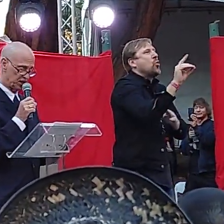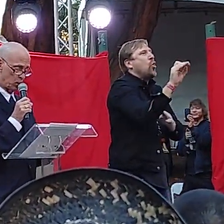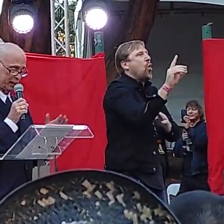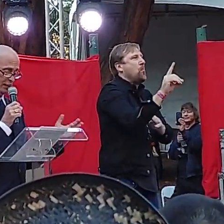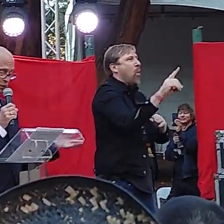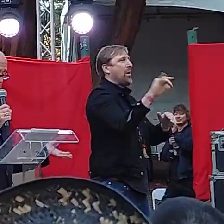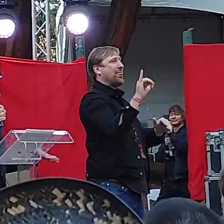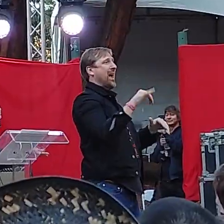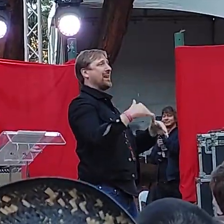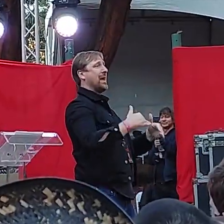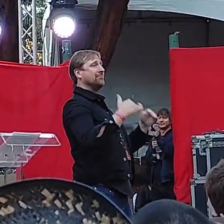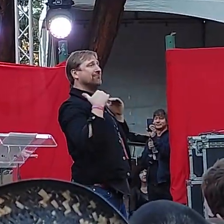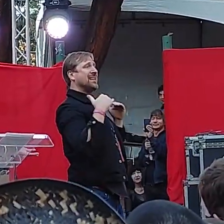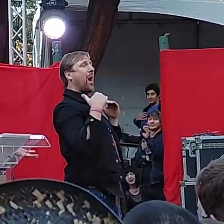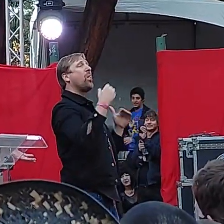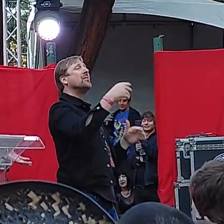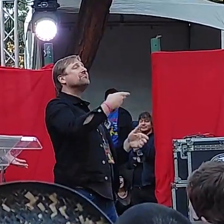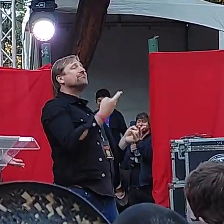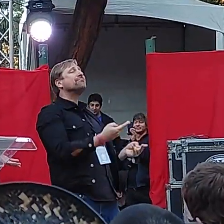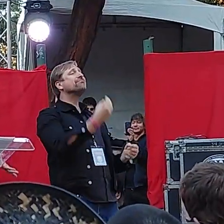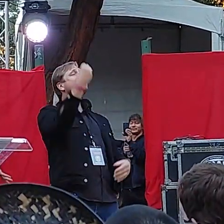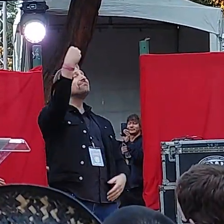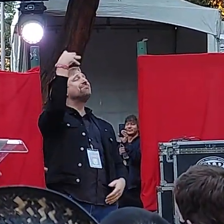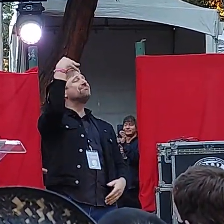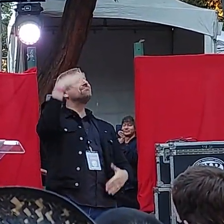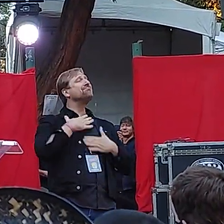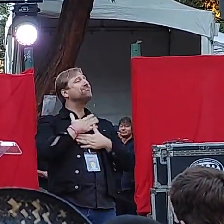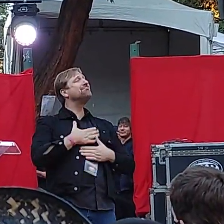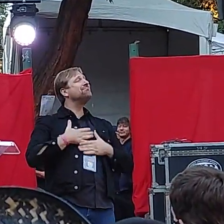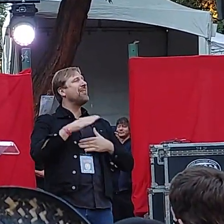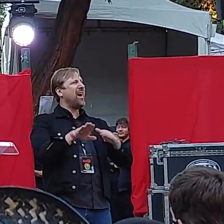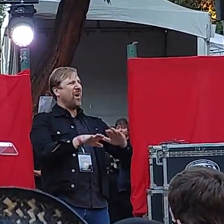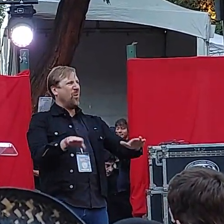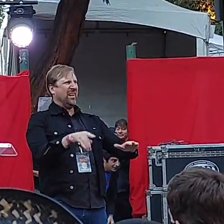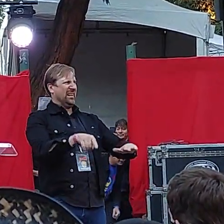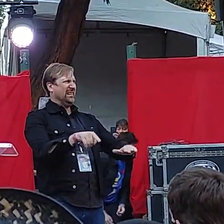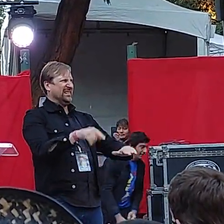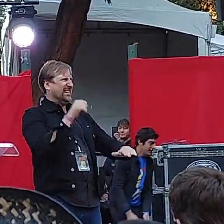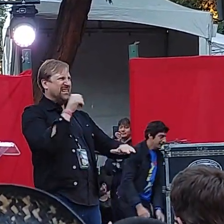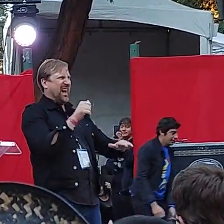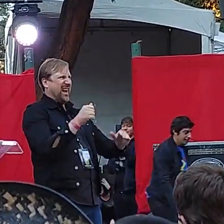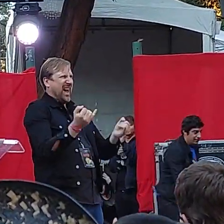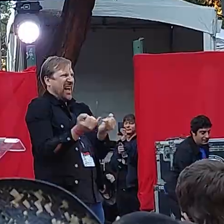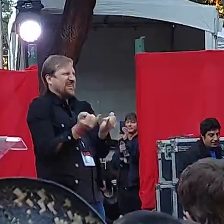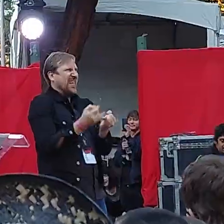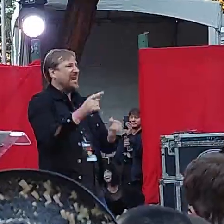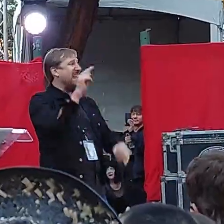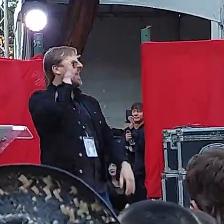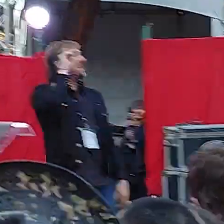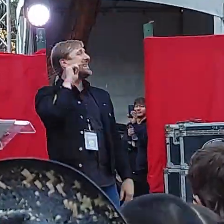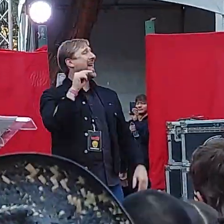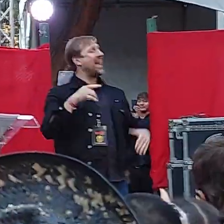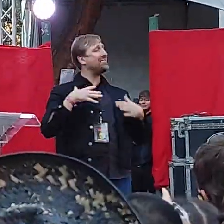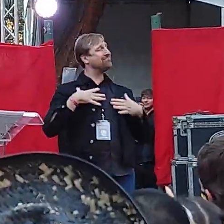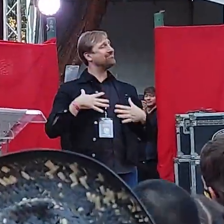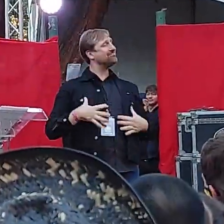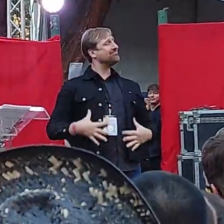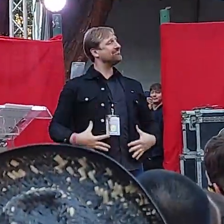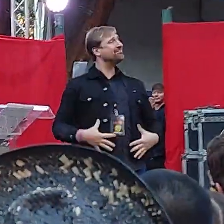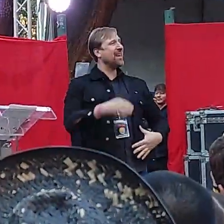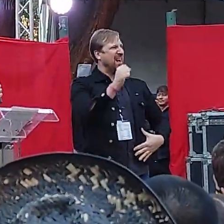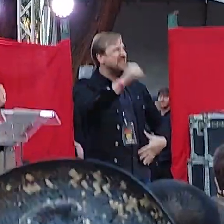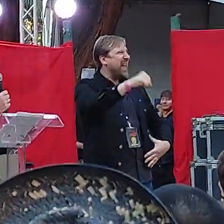San Francisco and he was sunning himself. This was on the sidewalk. This was not an isolated incident. He had a tan on his emaciated body.